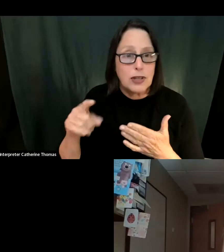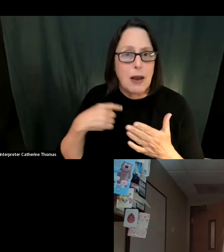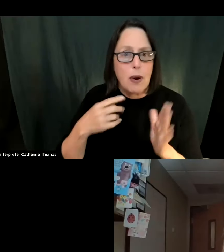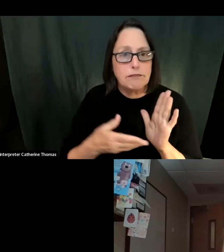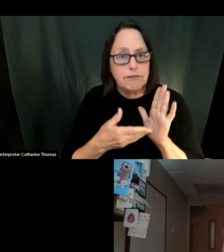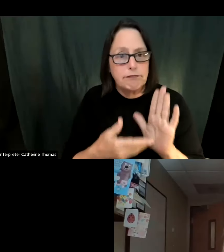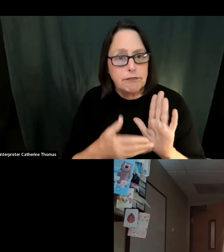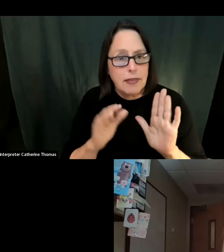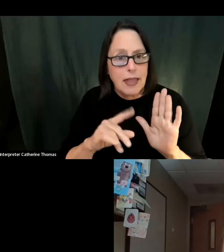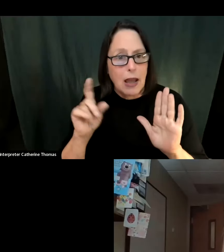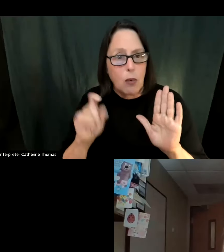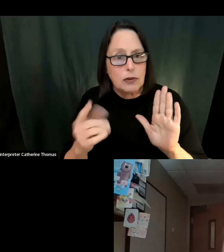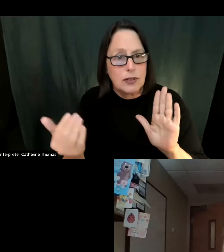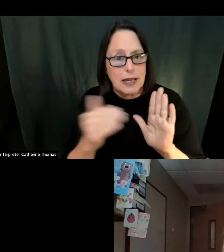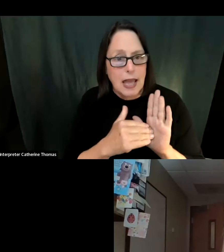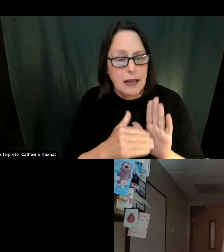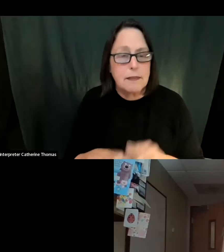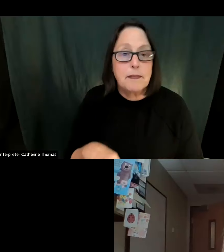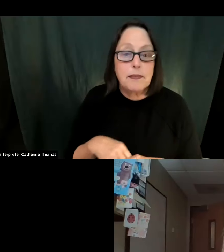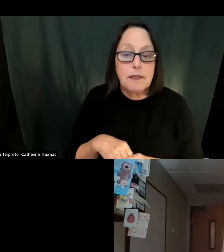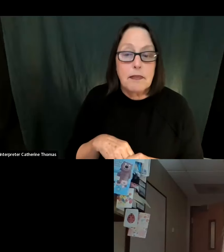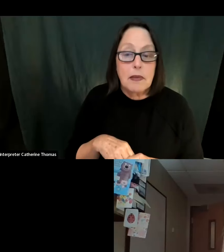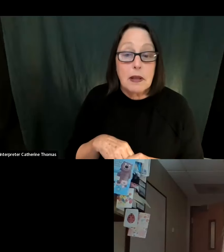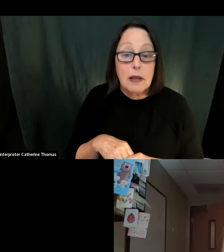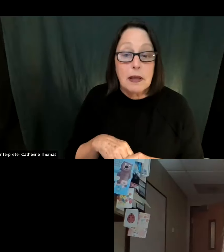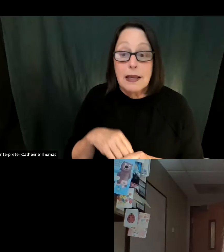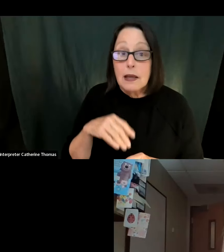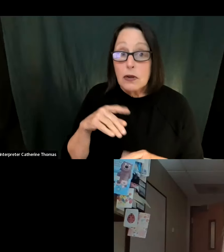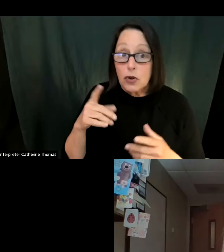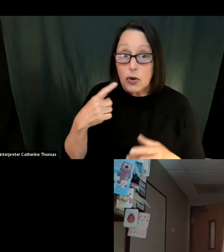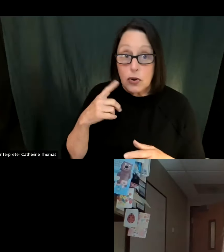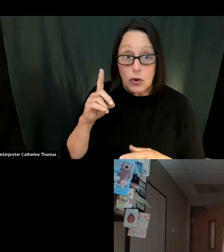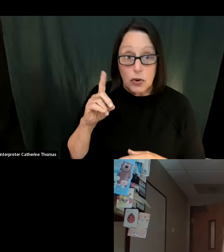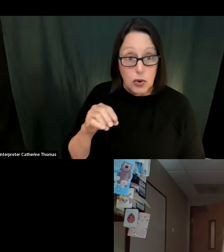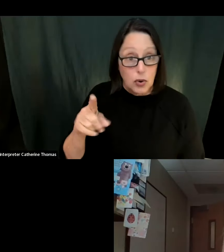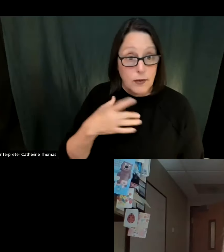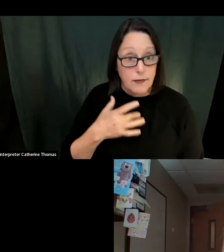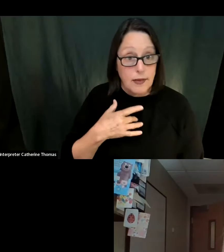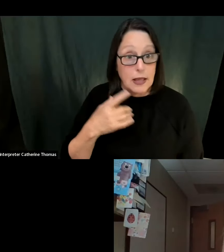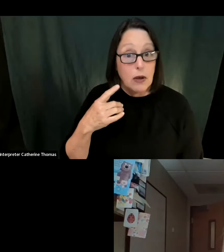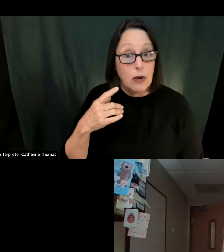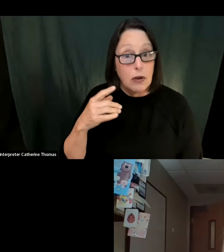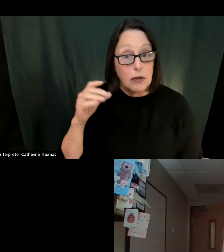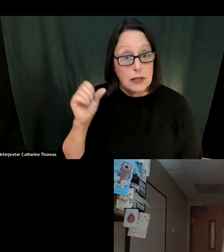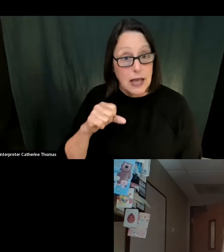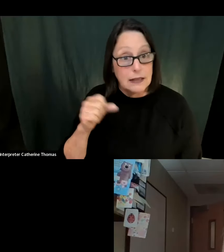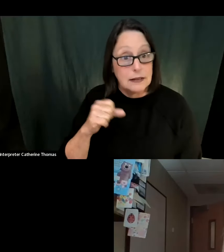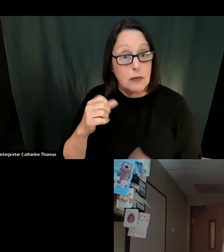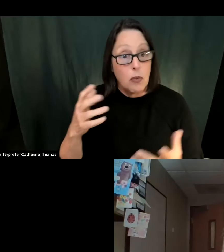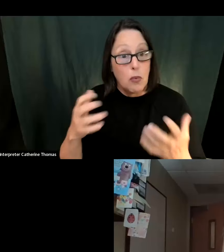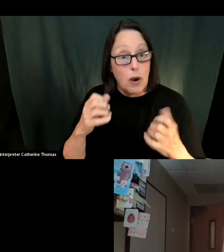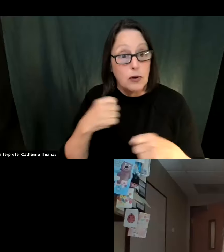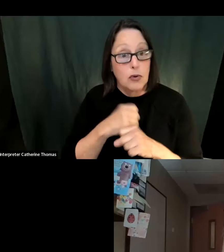forefront about whether or not it would be desirable to have, is that the objective here, to create some